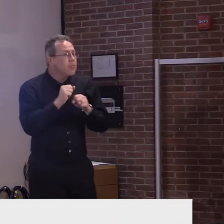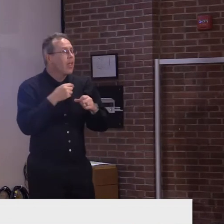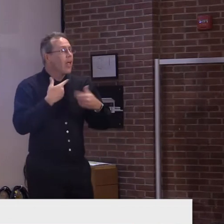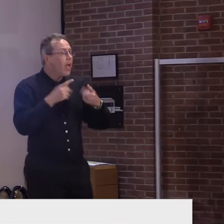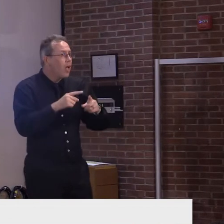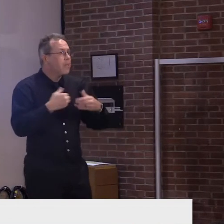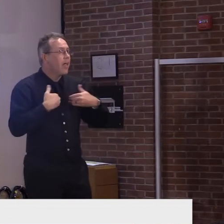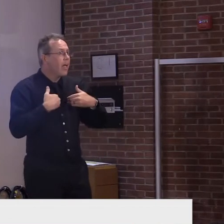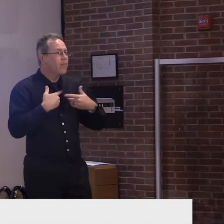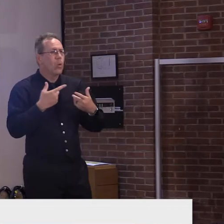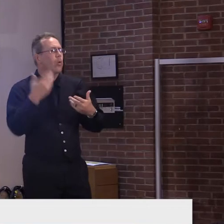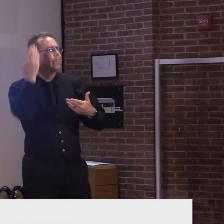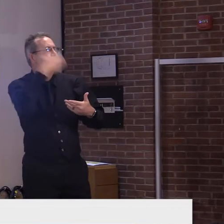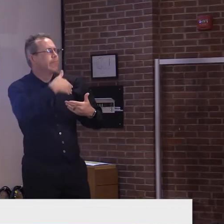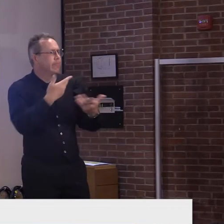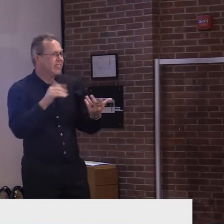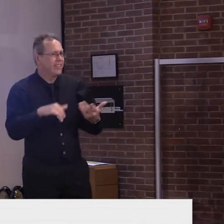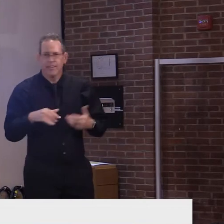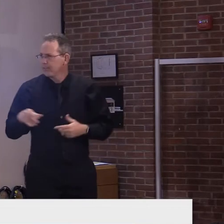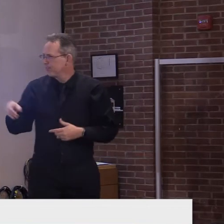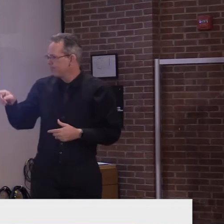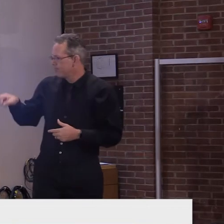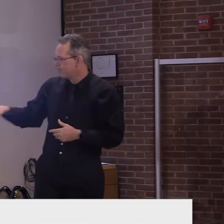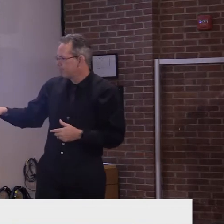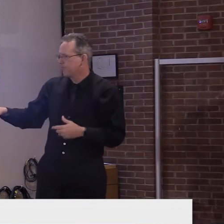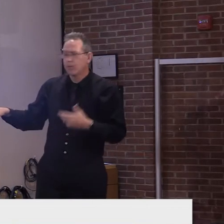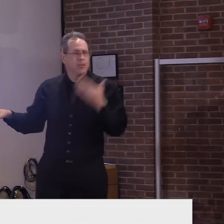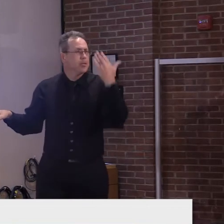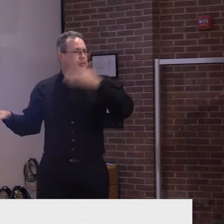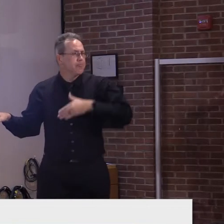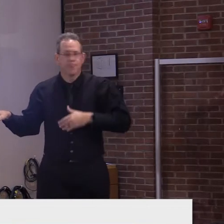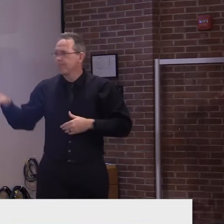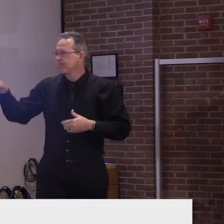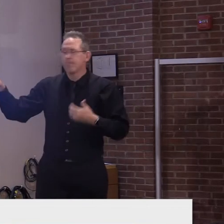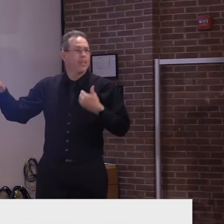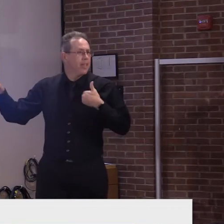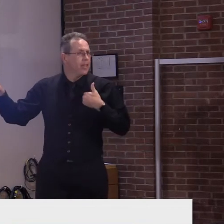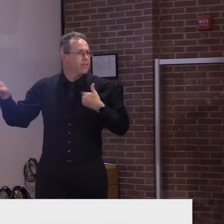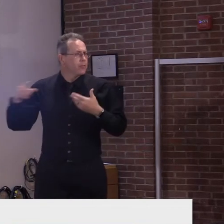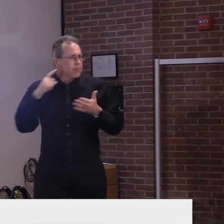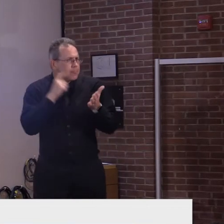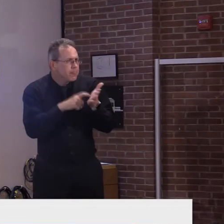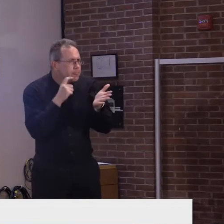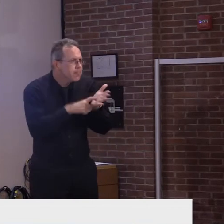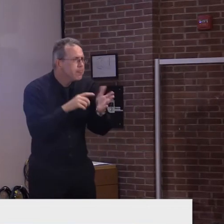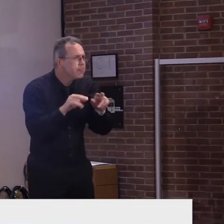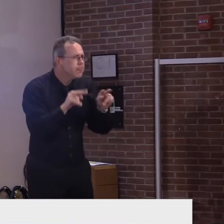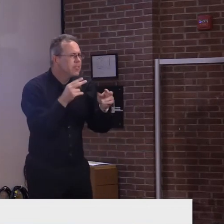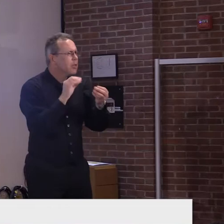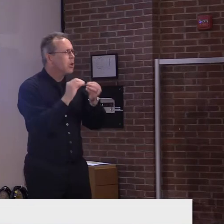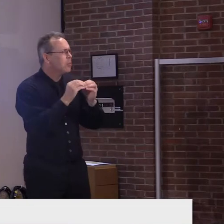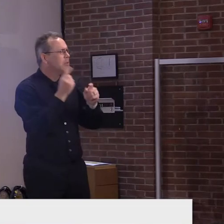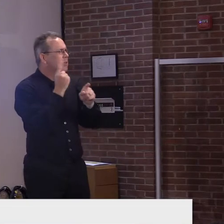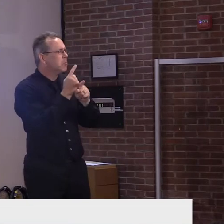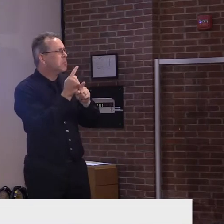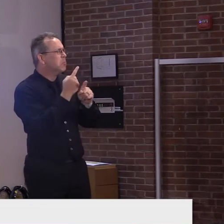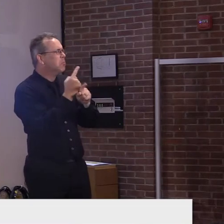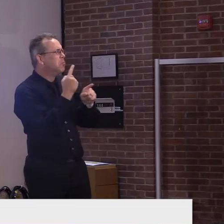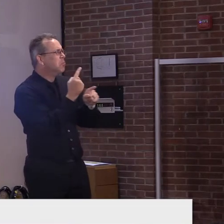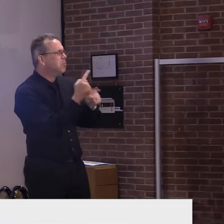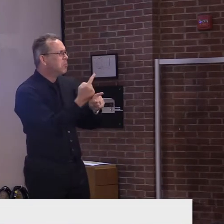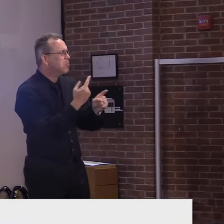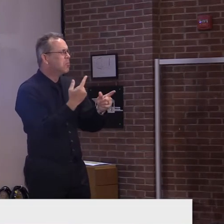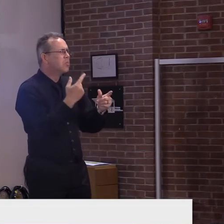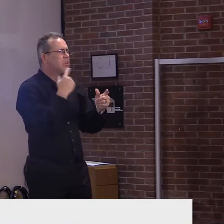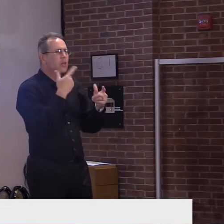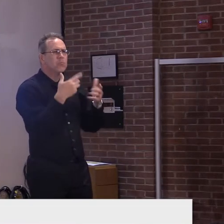our reported cases basically have not gone down yet, they've stayed relatively flat in terms of the growth rate, they